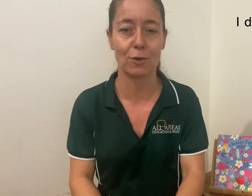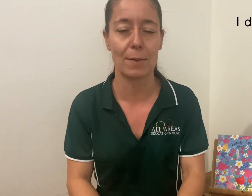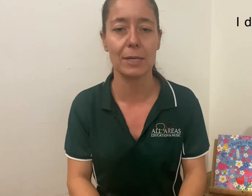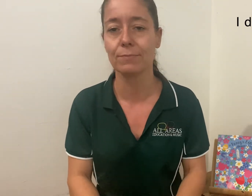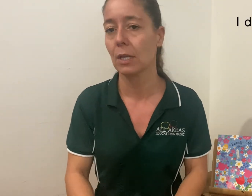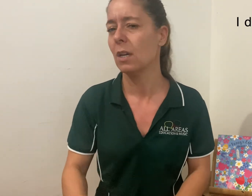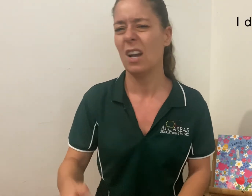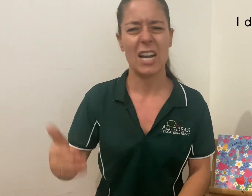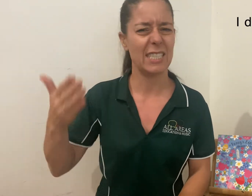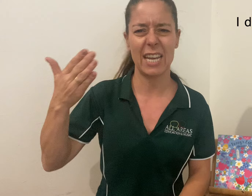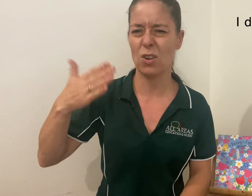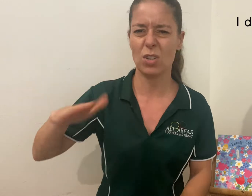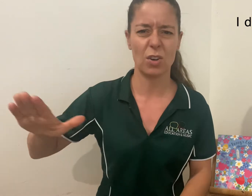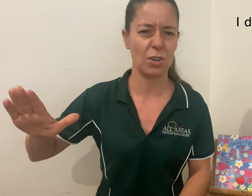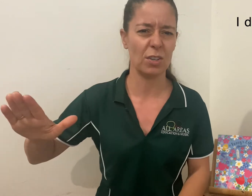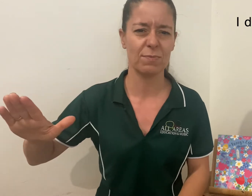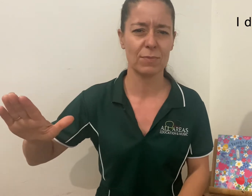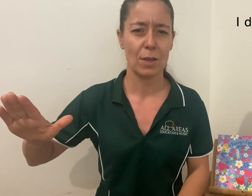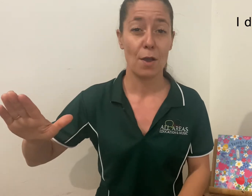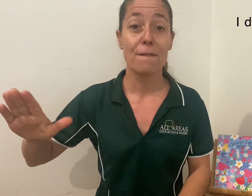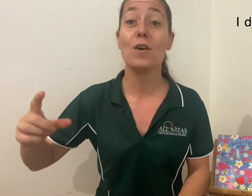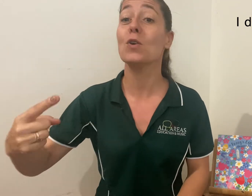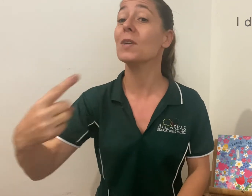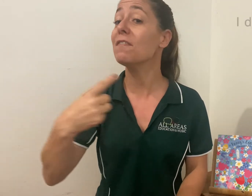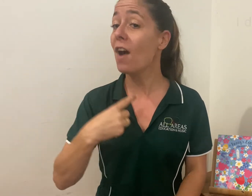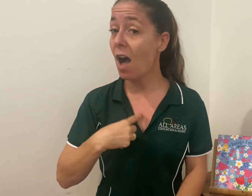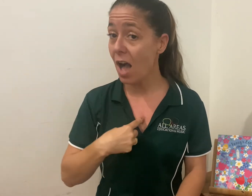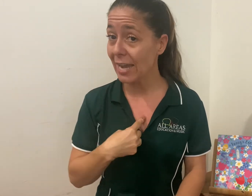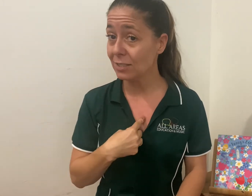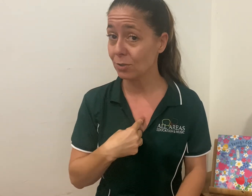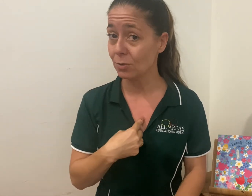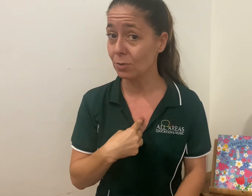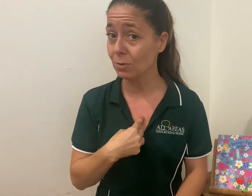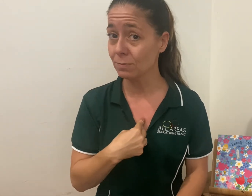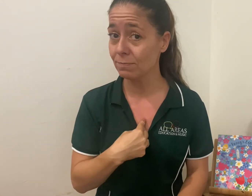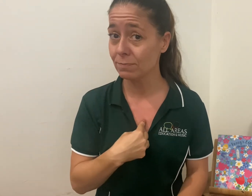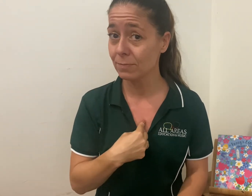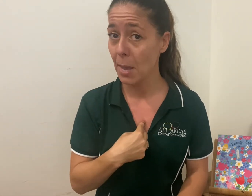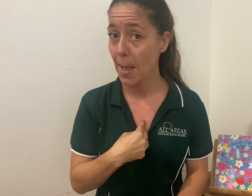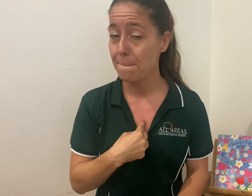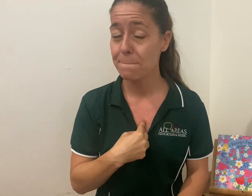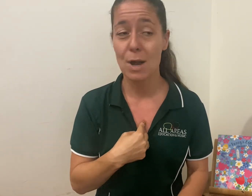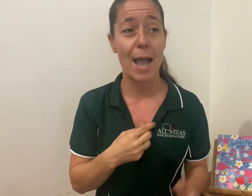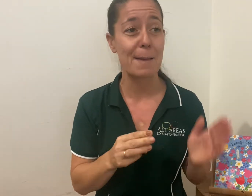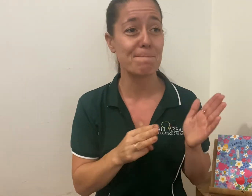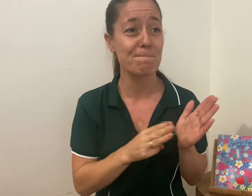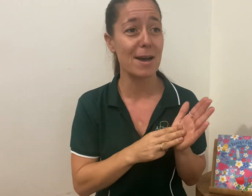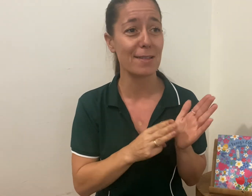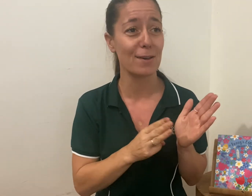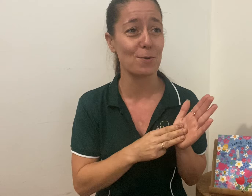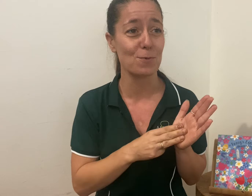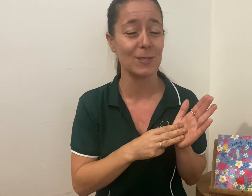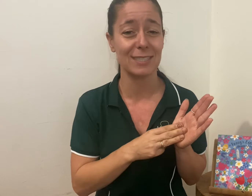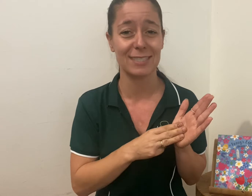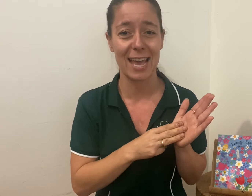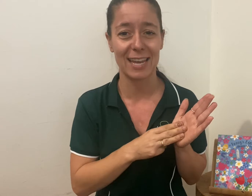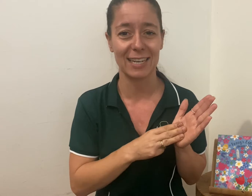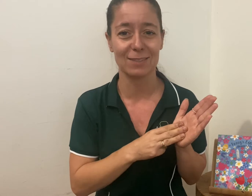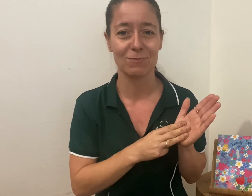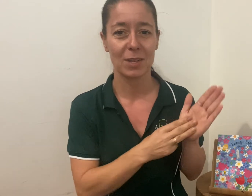grammar. I dare not go, for if I do, my mother would say. I'm